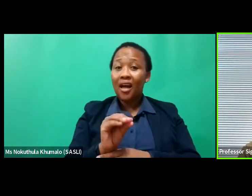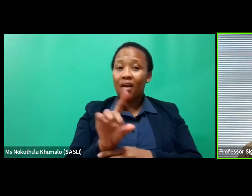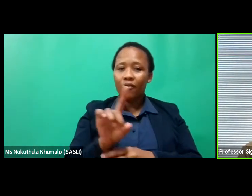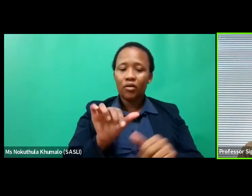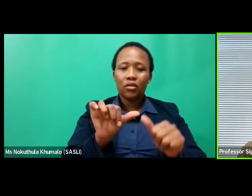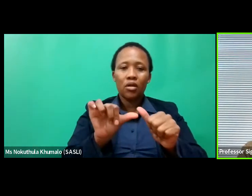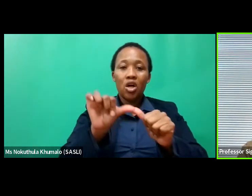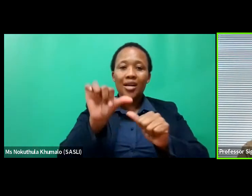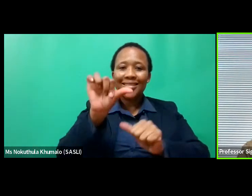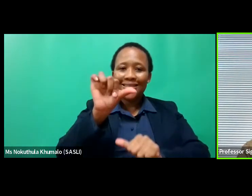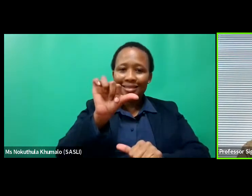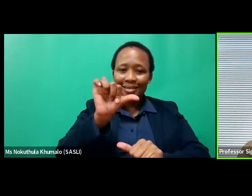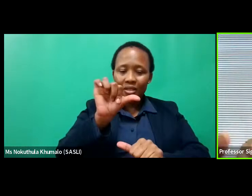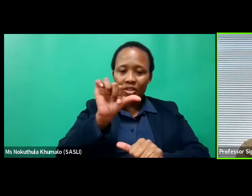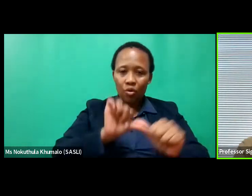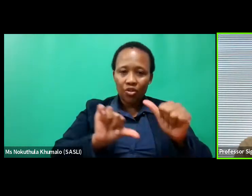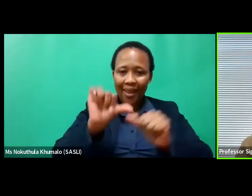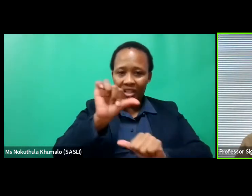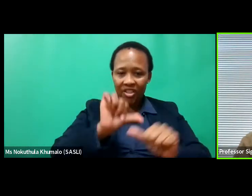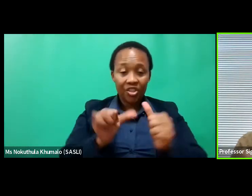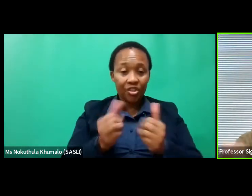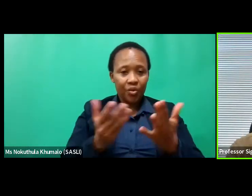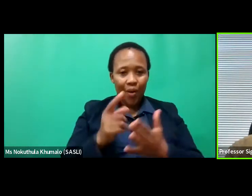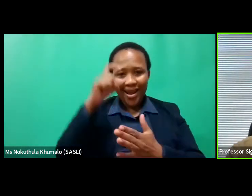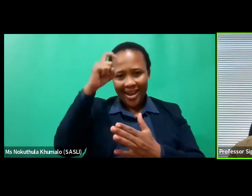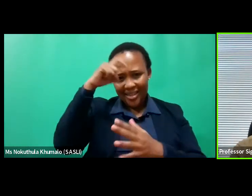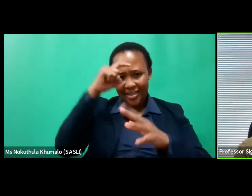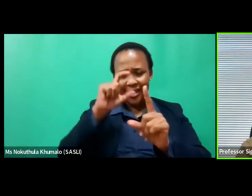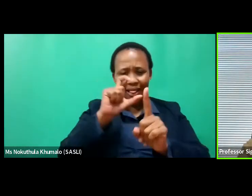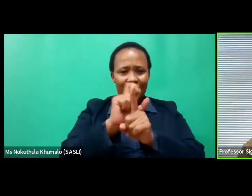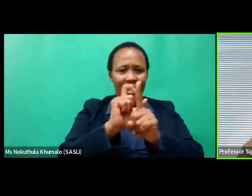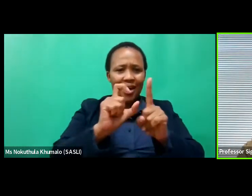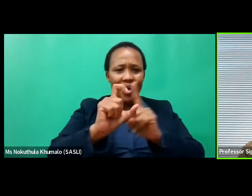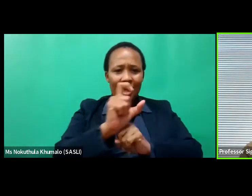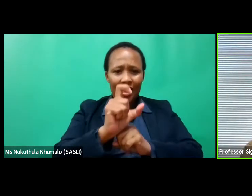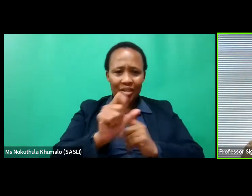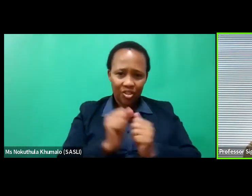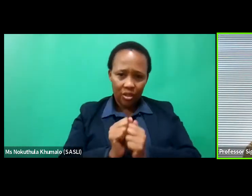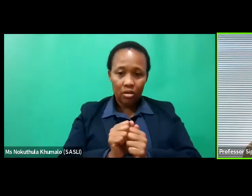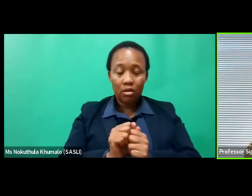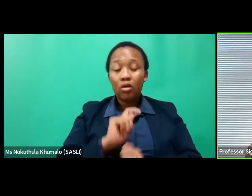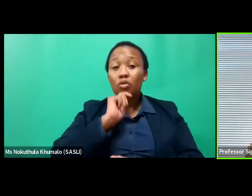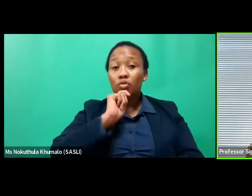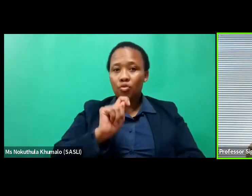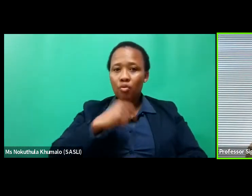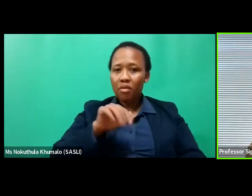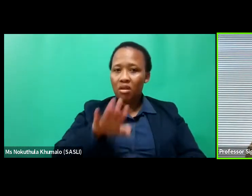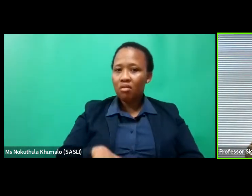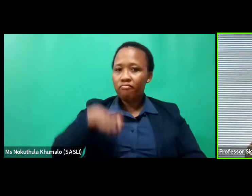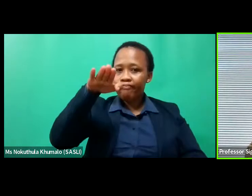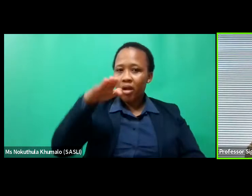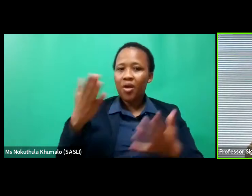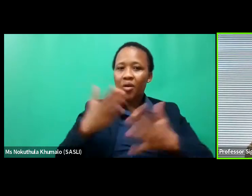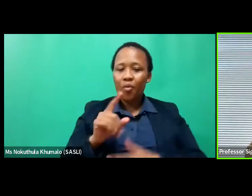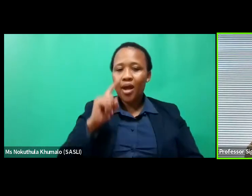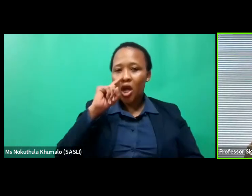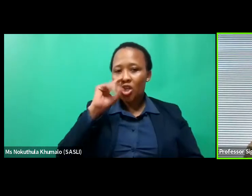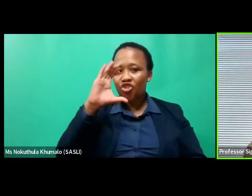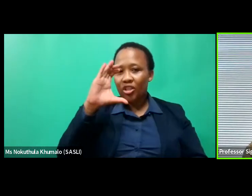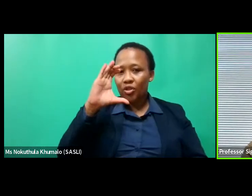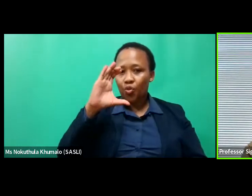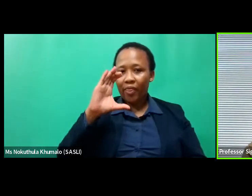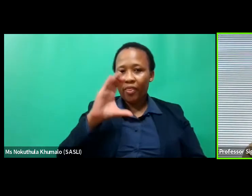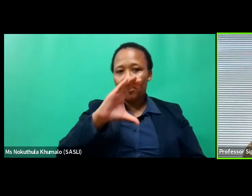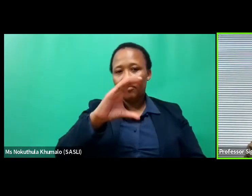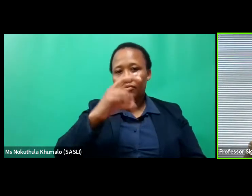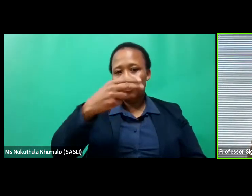culture. So I'll tell you about this. I'll be very honest with you. I grew up as working class. I grew up in Chatsworth in Durban. You know